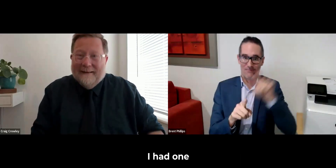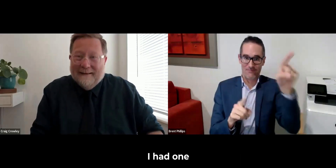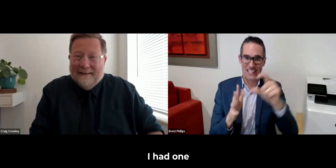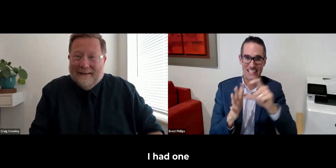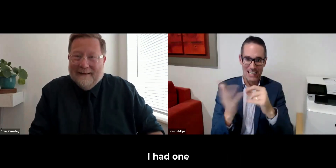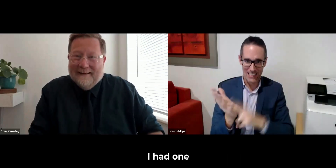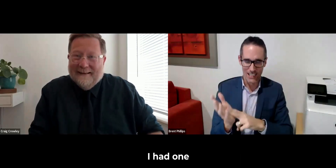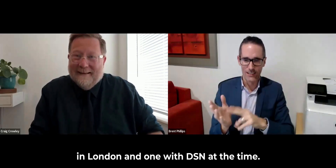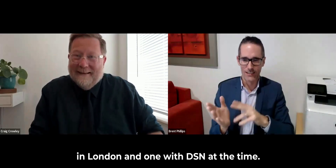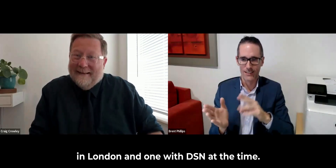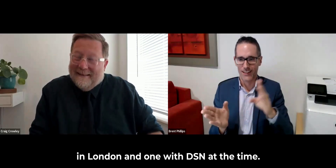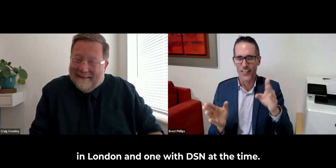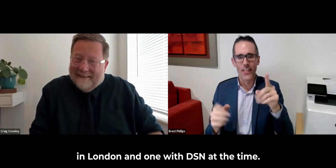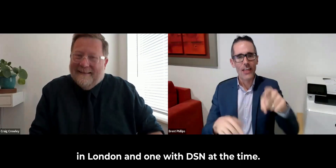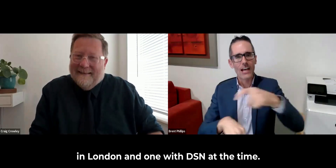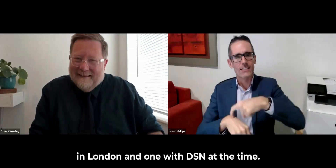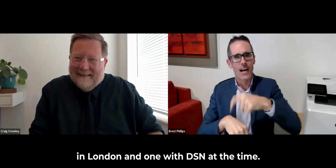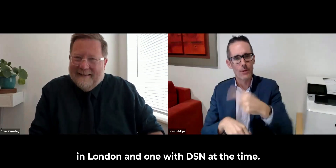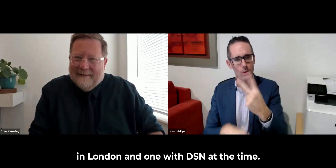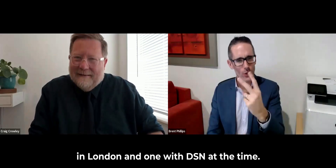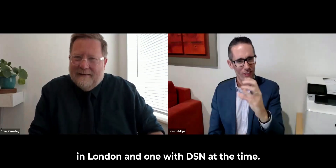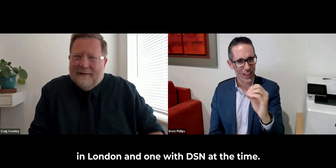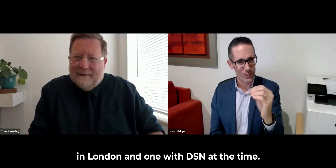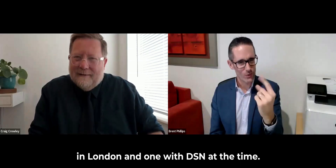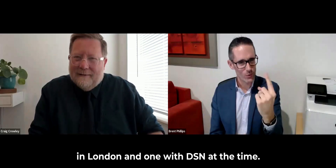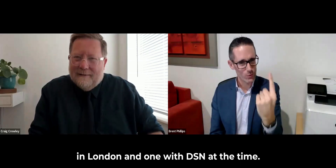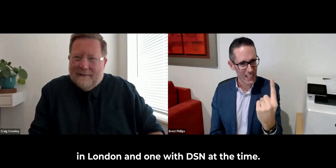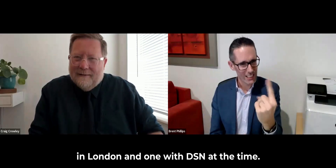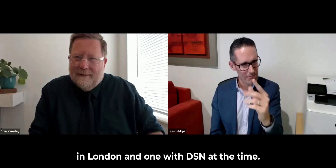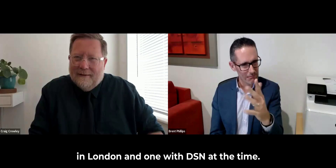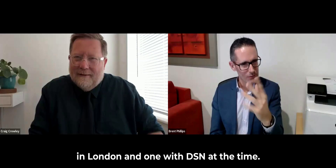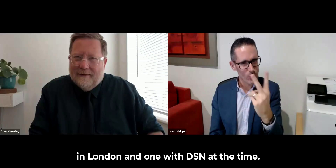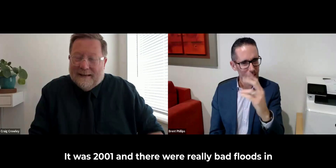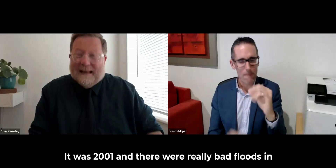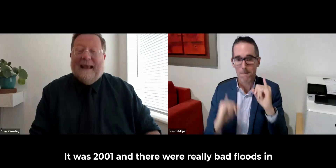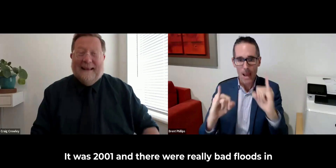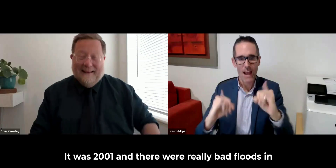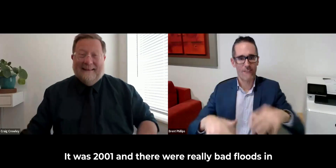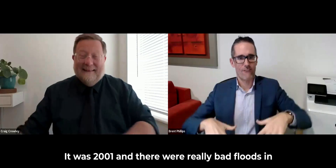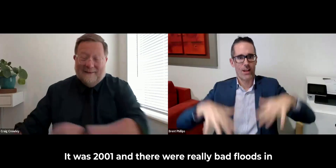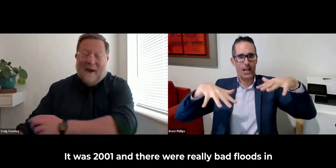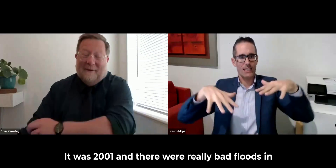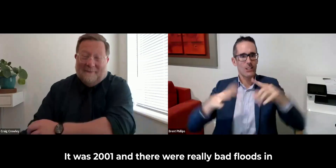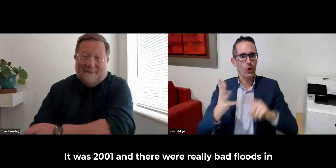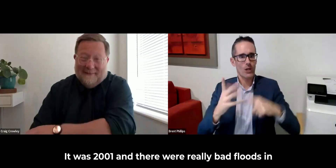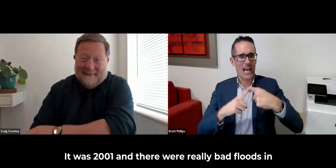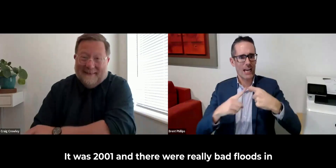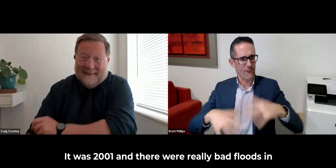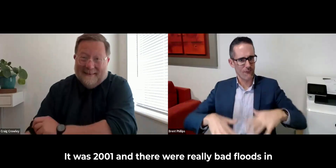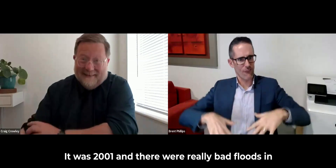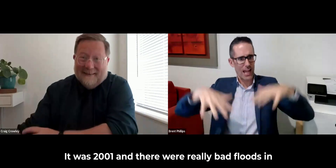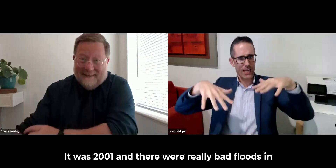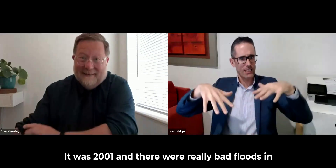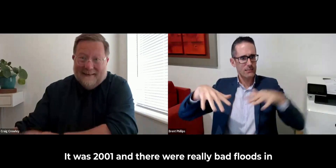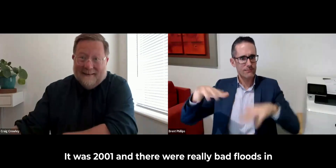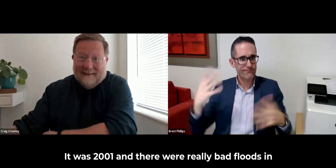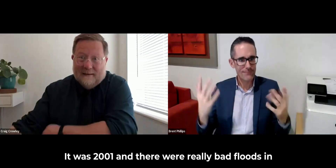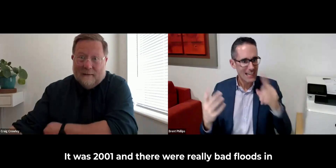One in London and one with DSN. At the time, it was 2001, and there were really bad floods